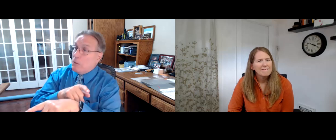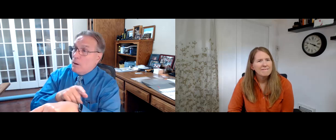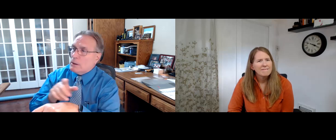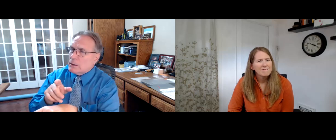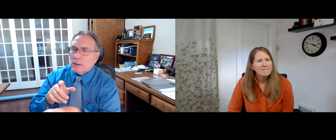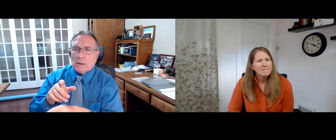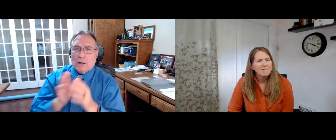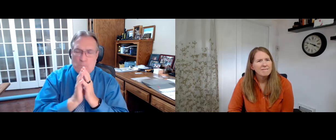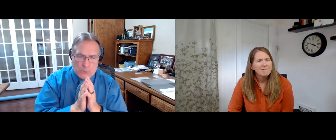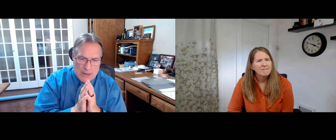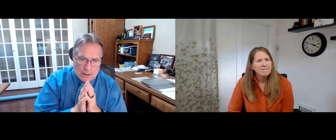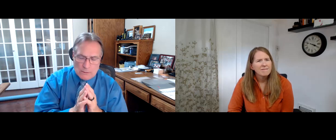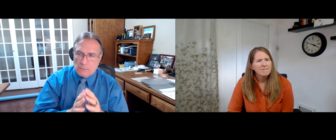Oh, pray.